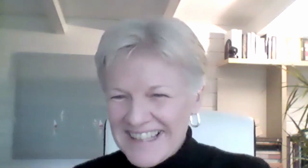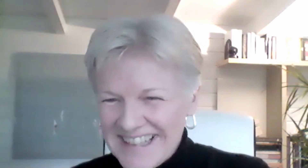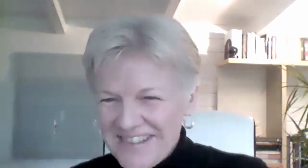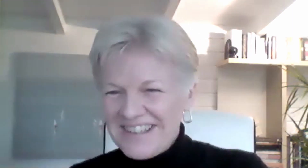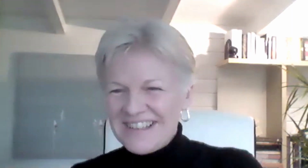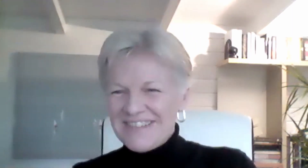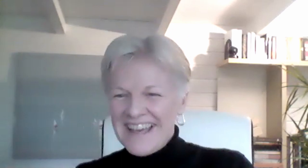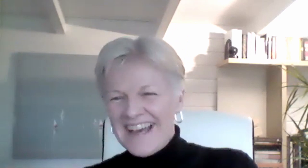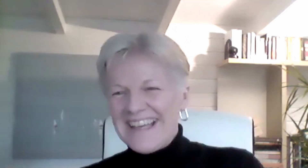thank you, Libby.